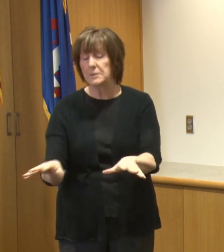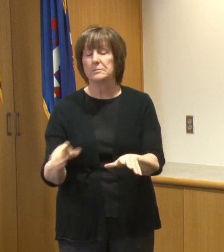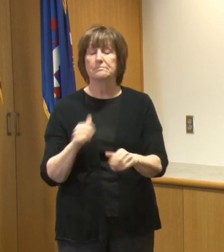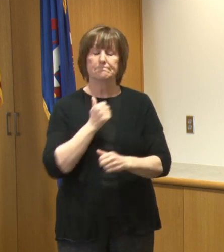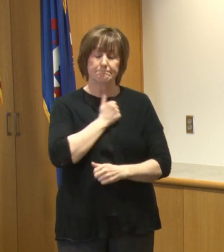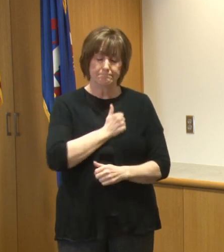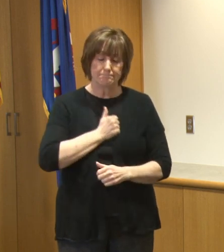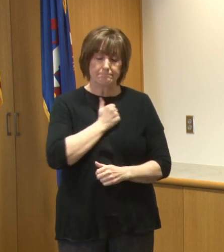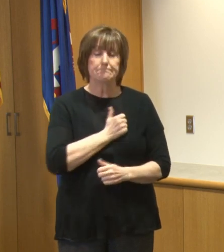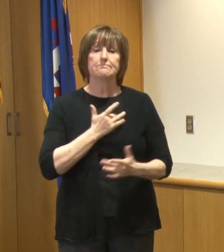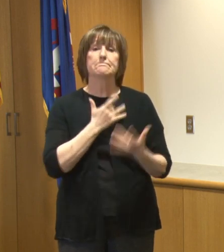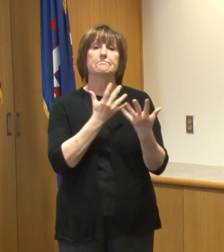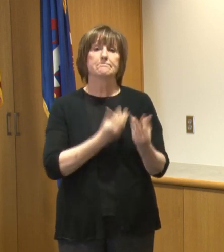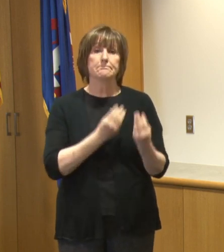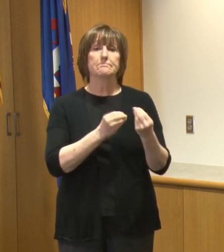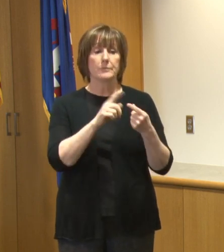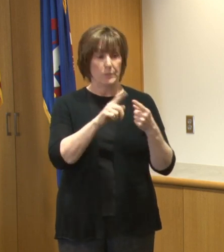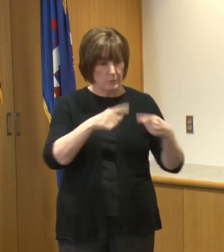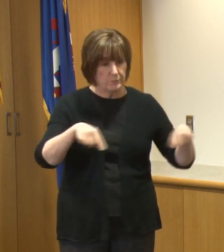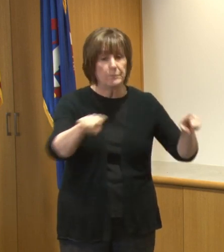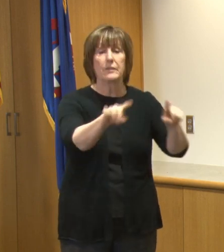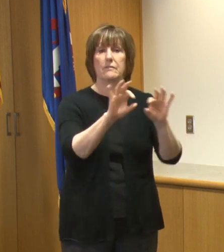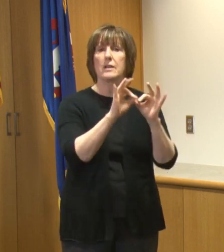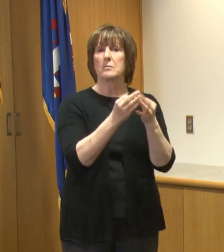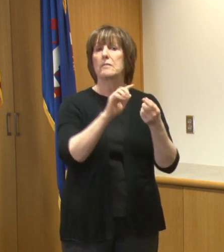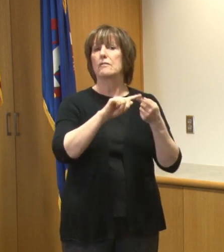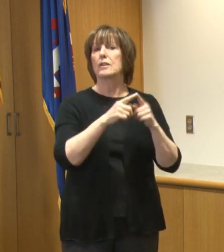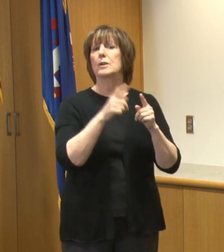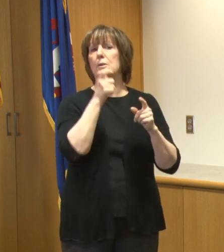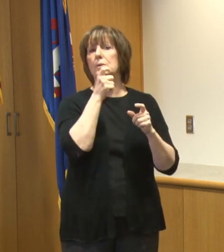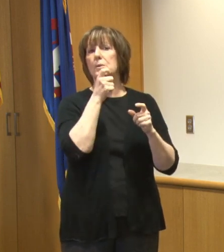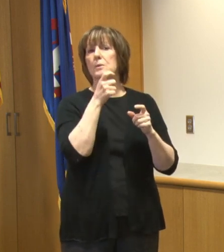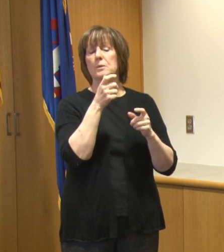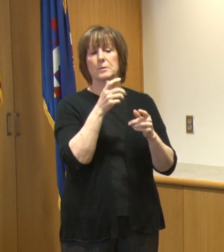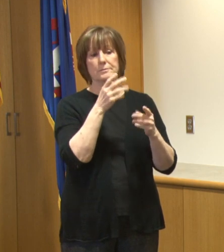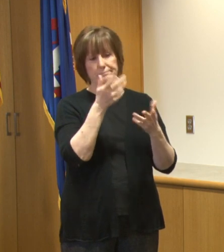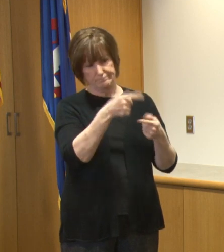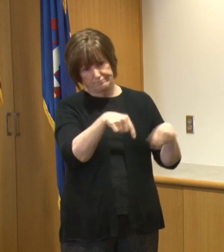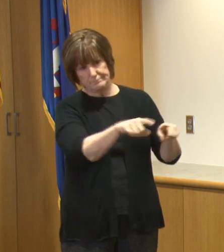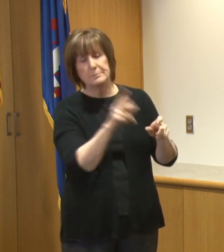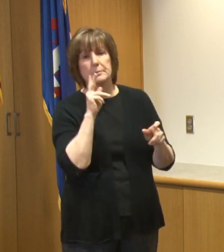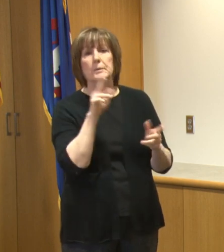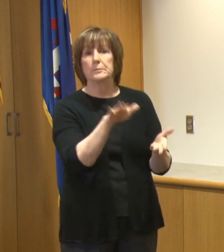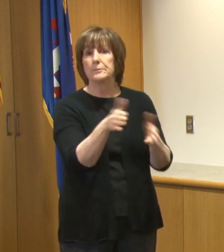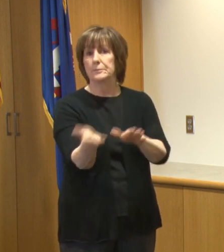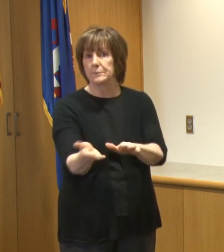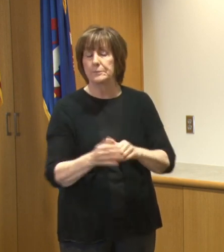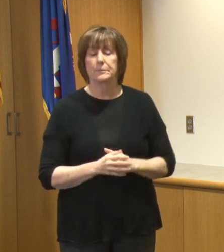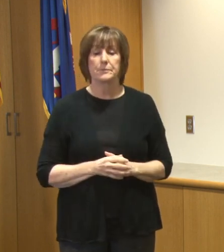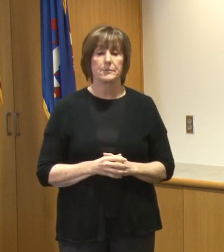our sincere condolences to the family and friends of those who have lost their lives to COVID-19.